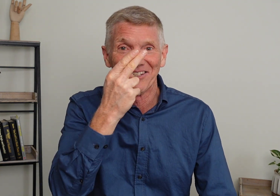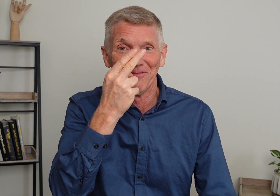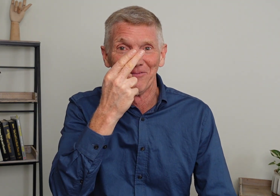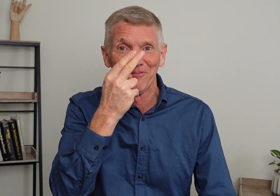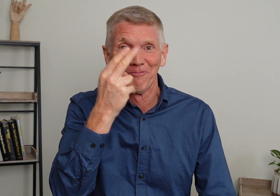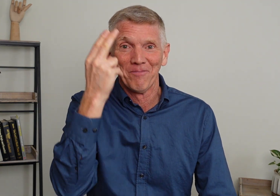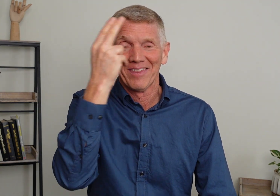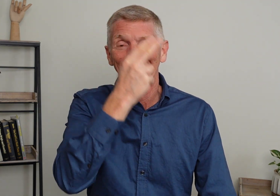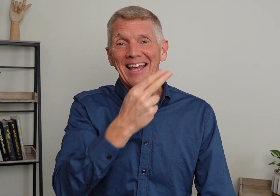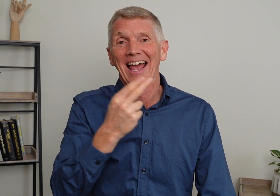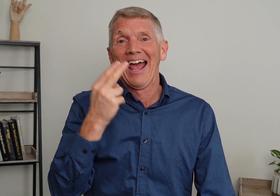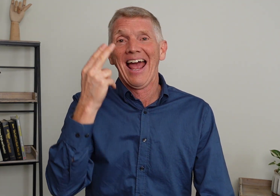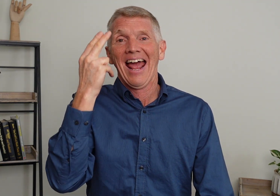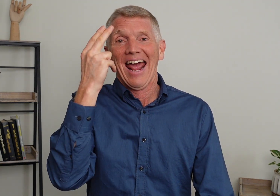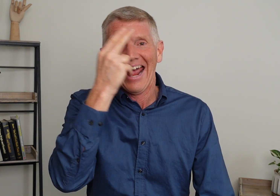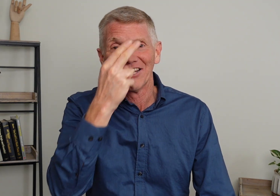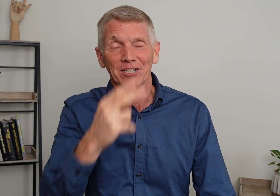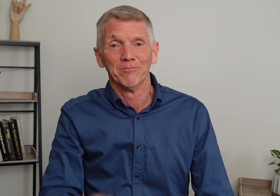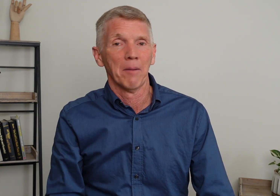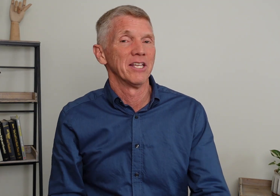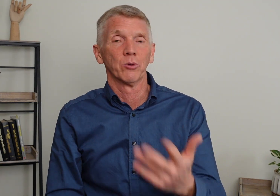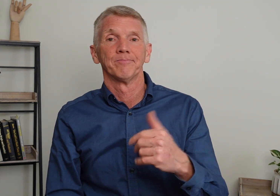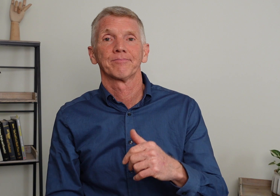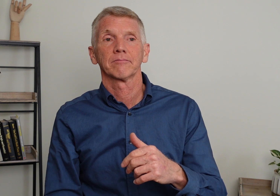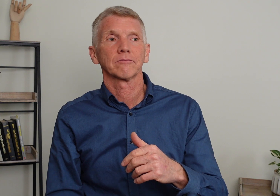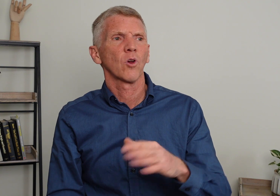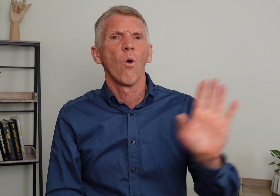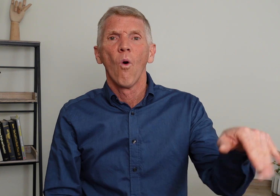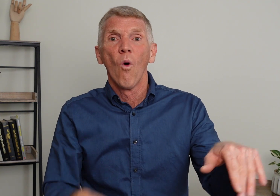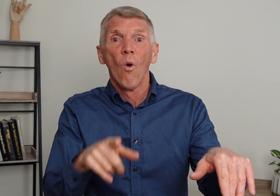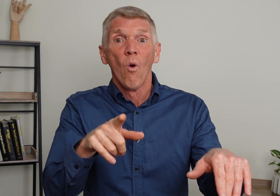handsome. Handsome. How about this one?